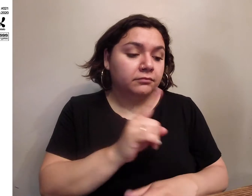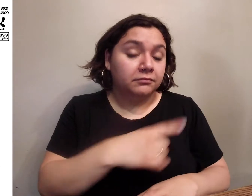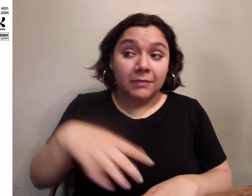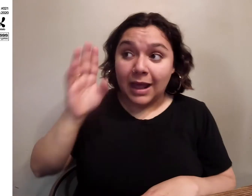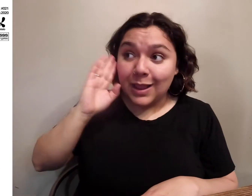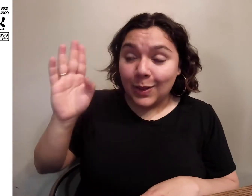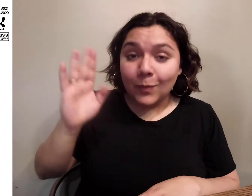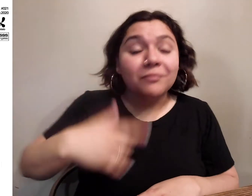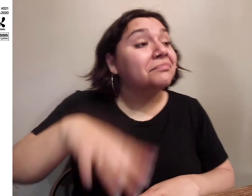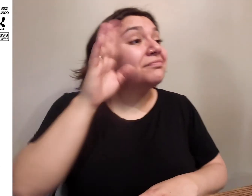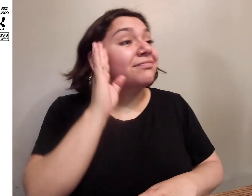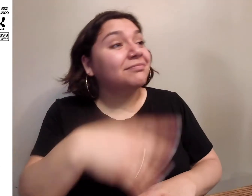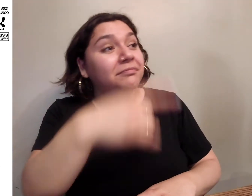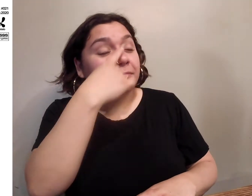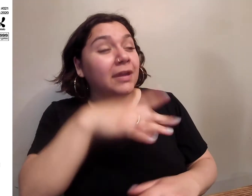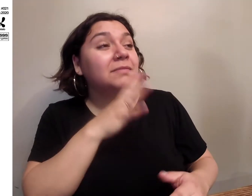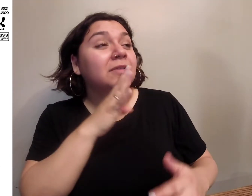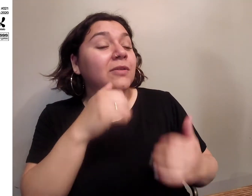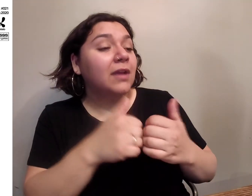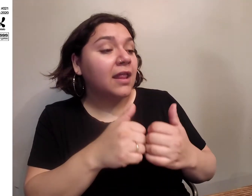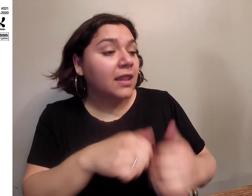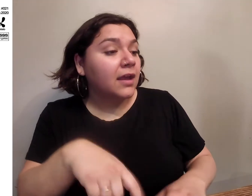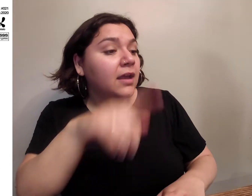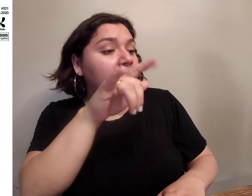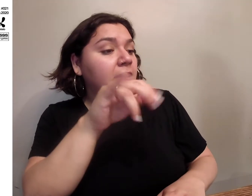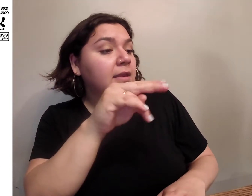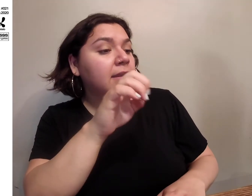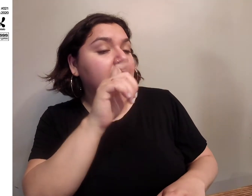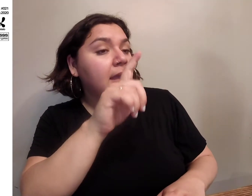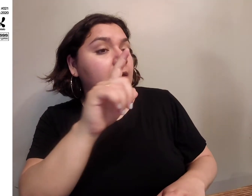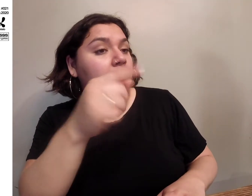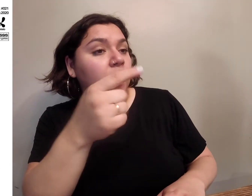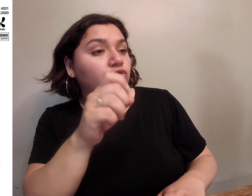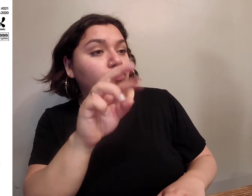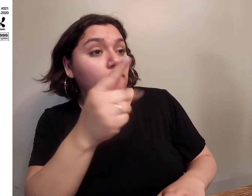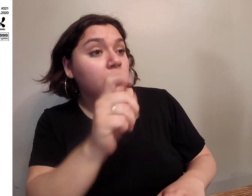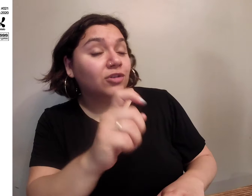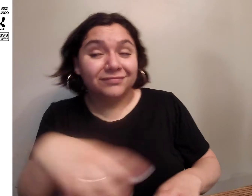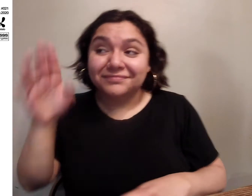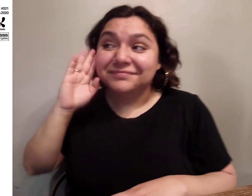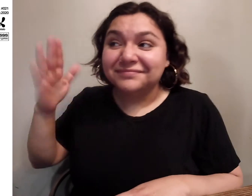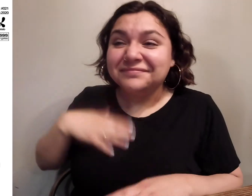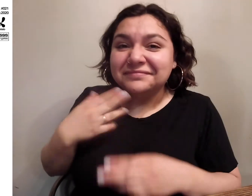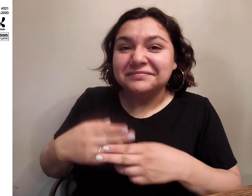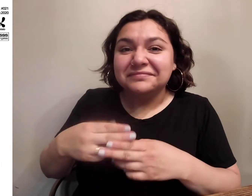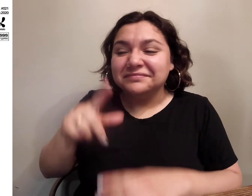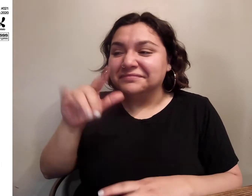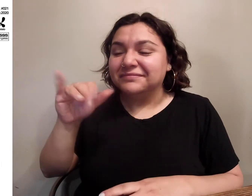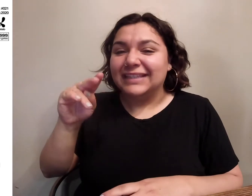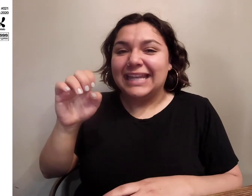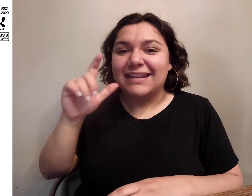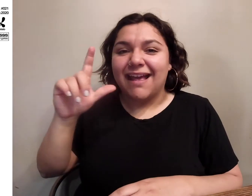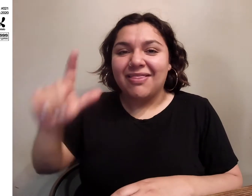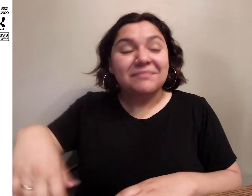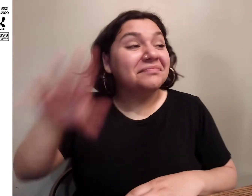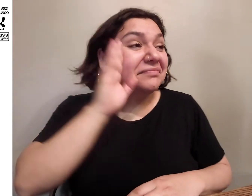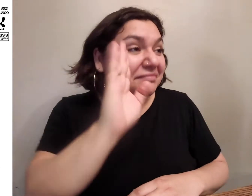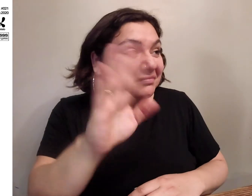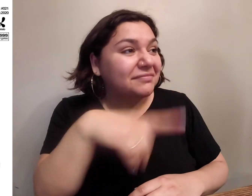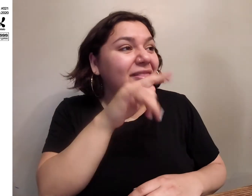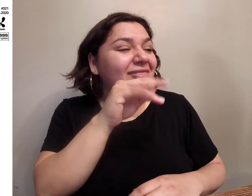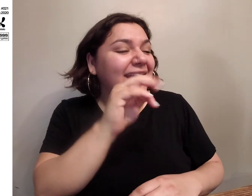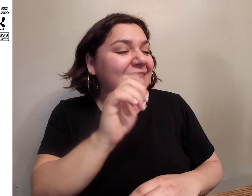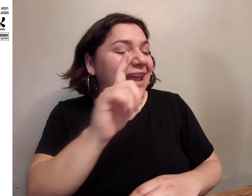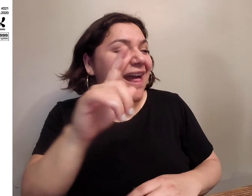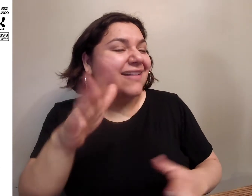Hello? Hello, could I please speak with Lynell George? This is Lynell. Lynell, it's a pleasure to hear